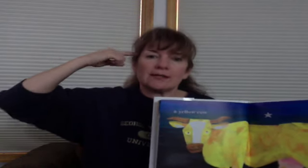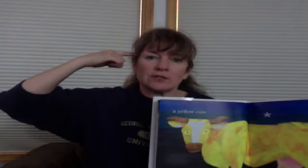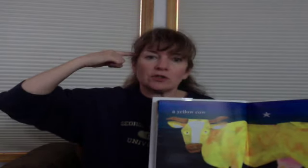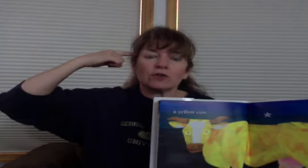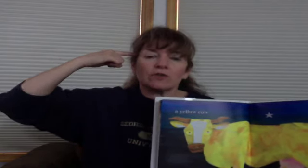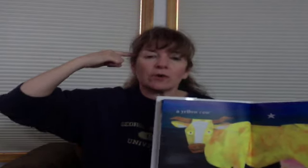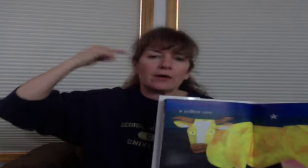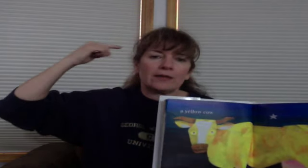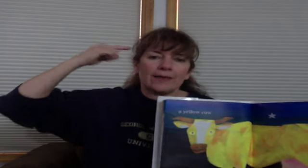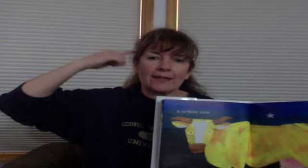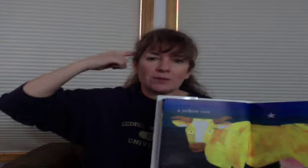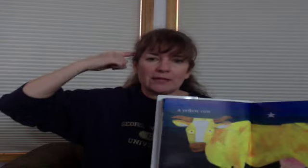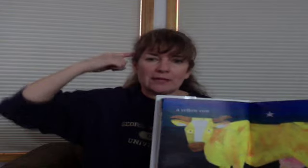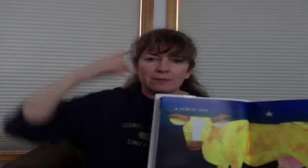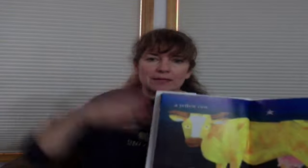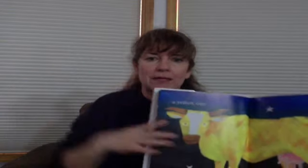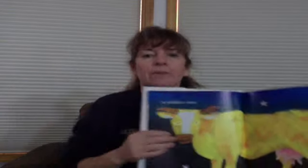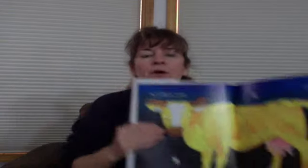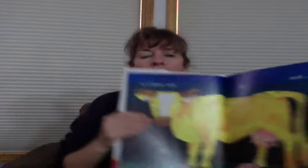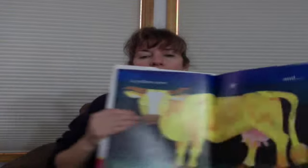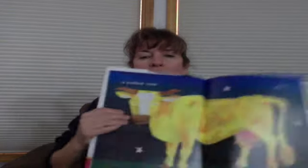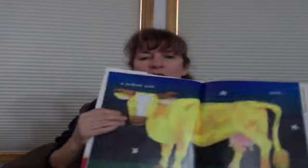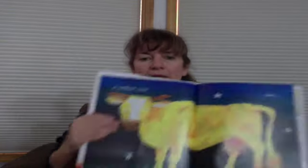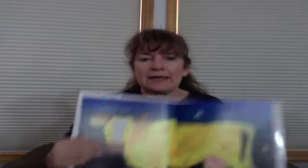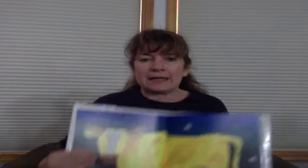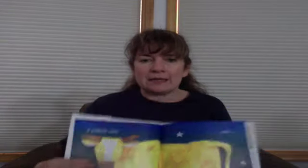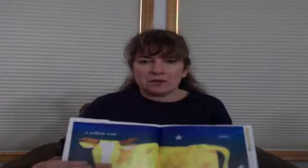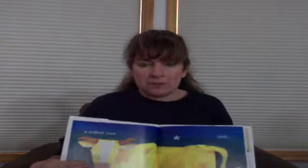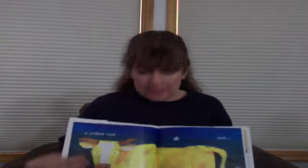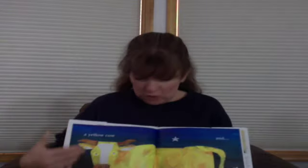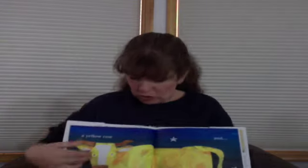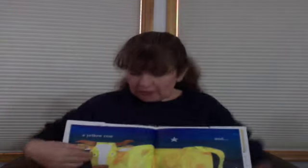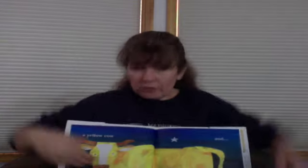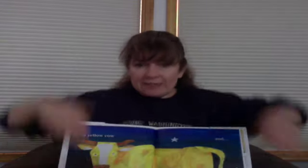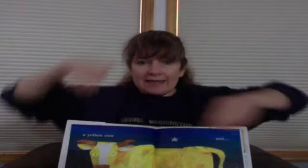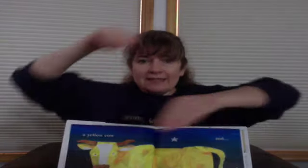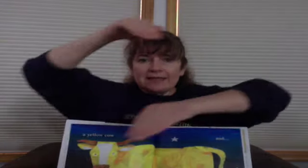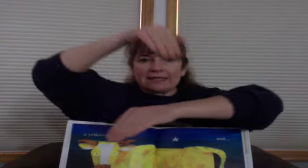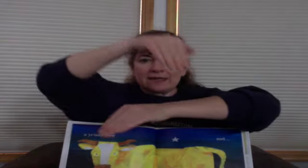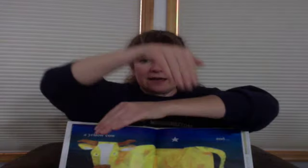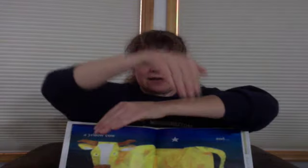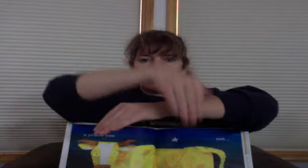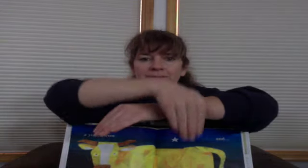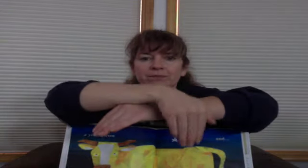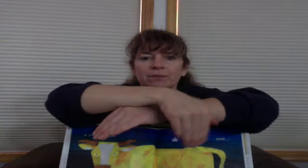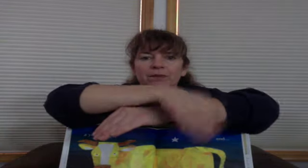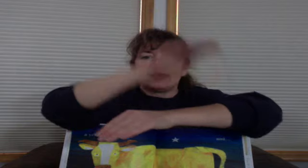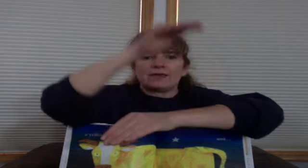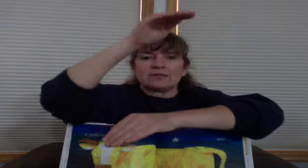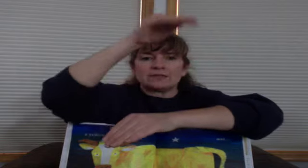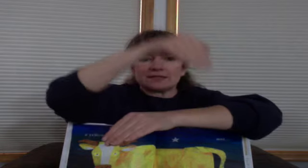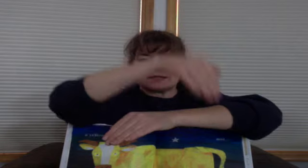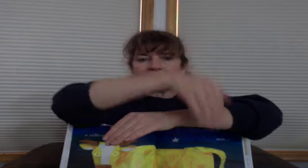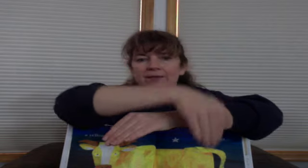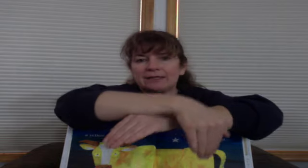to look for and that's what they can mean. Also again, they usually notice that it's night time. And this is the sun coming